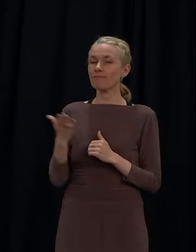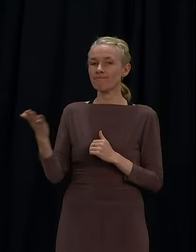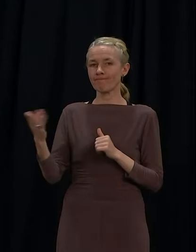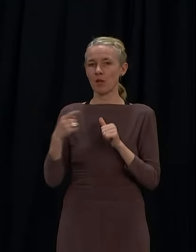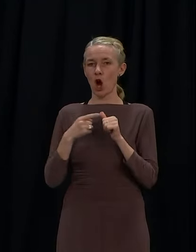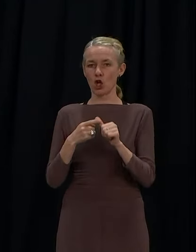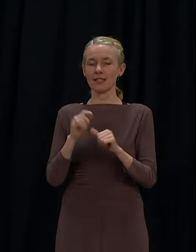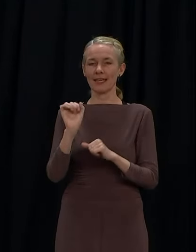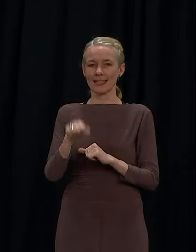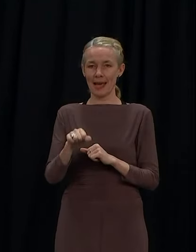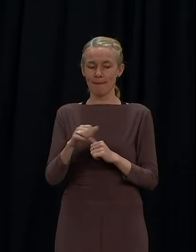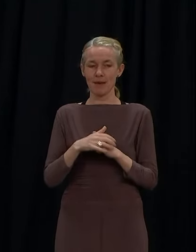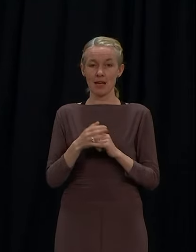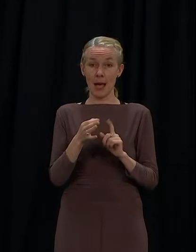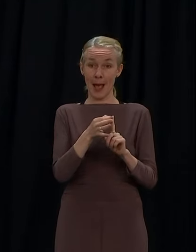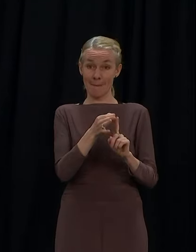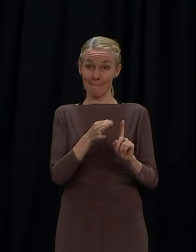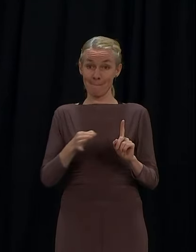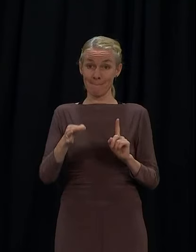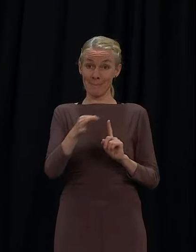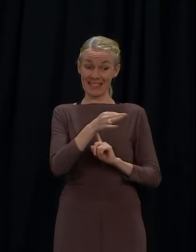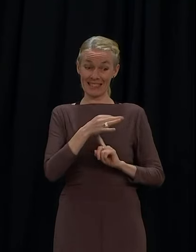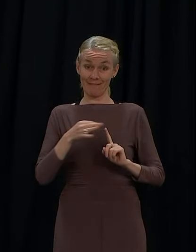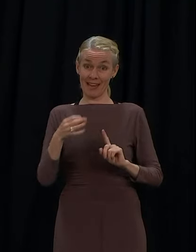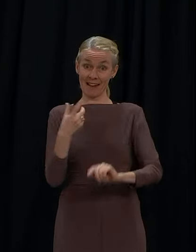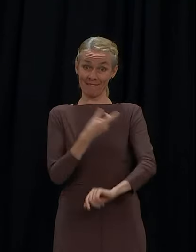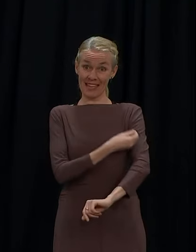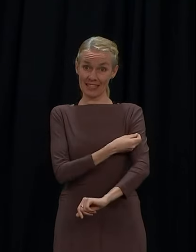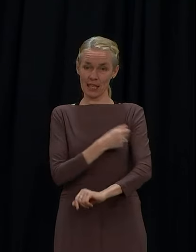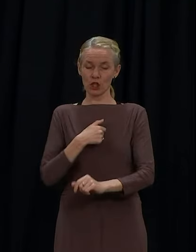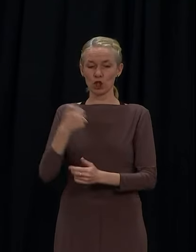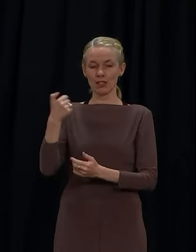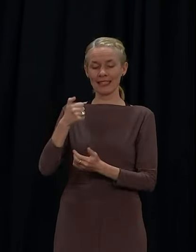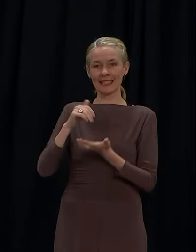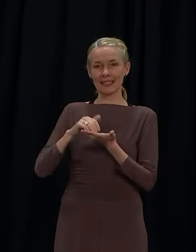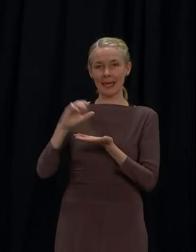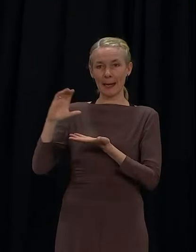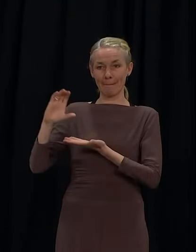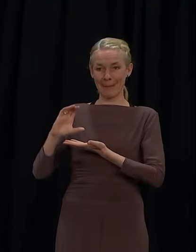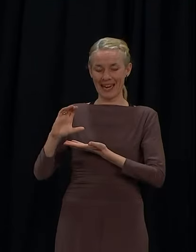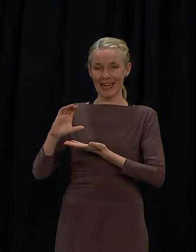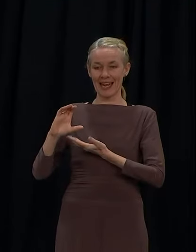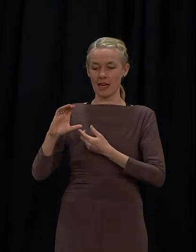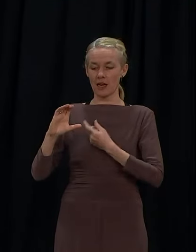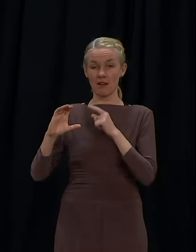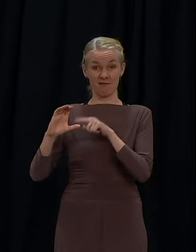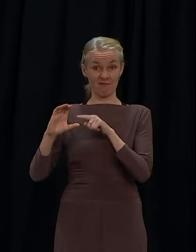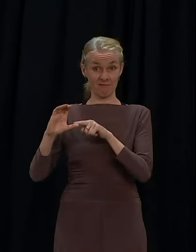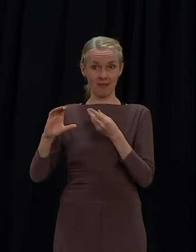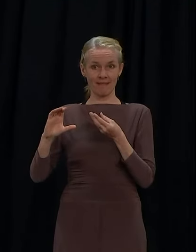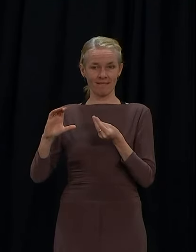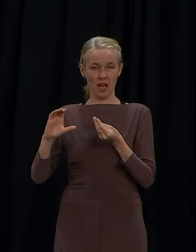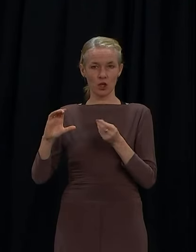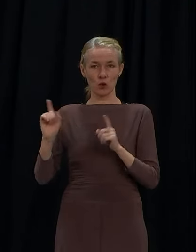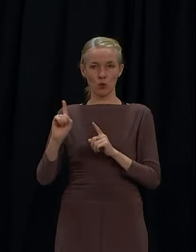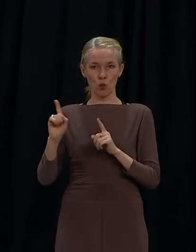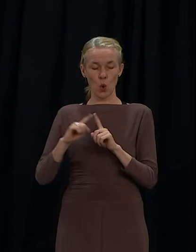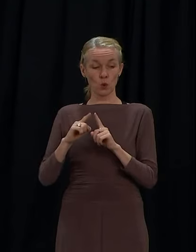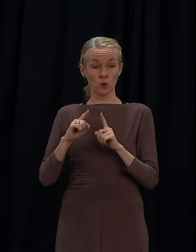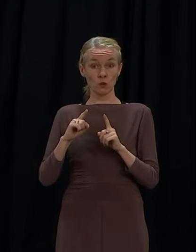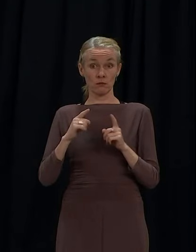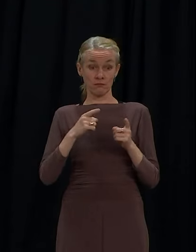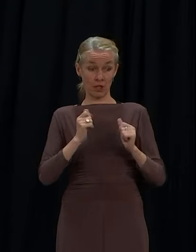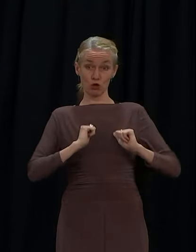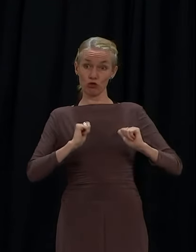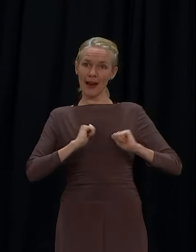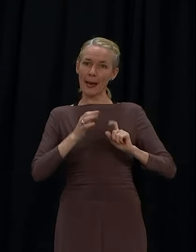program, $16 million there to support both building Pacific capacity so that we've got the workforce that we